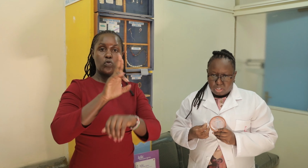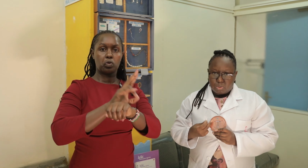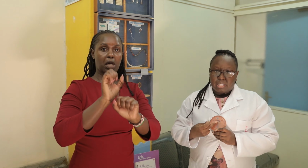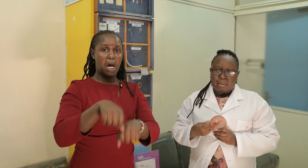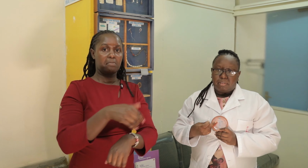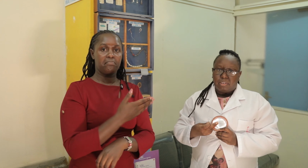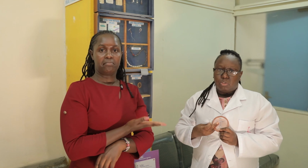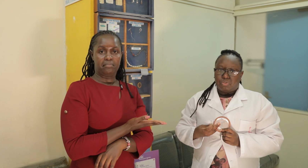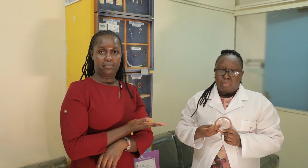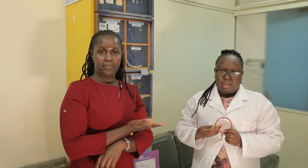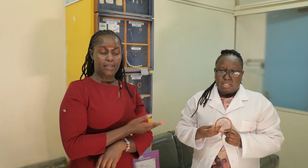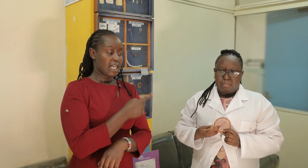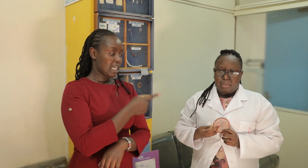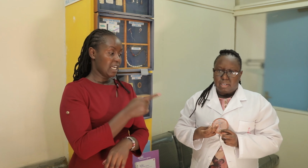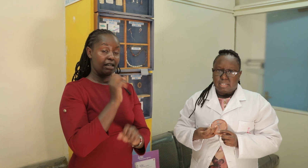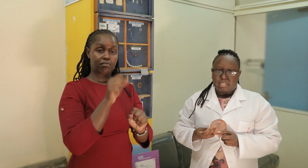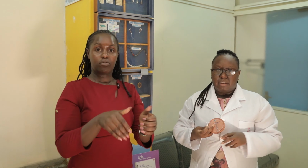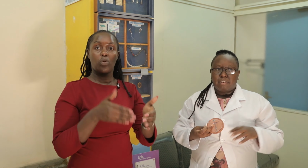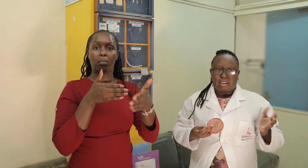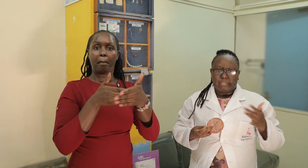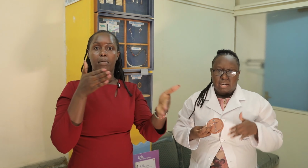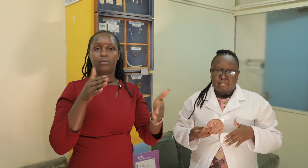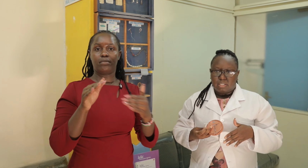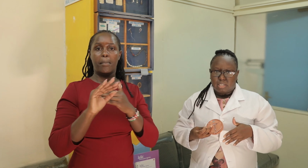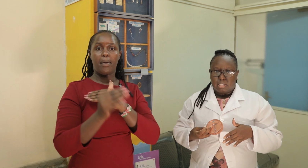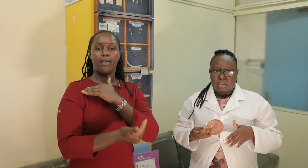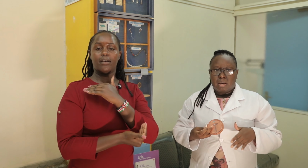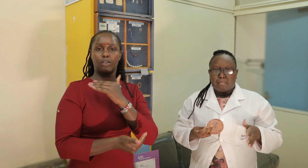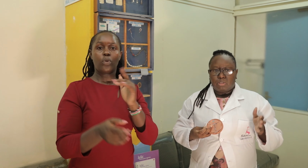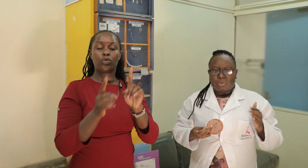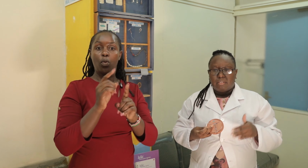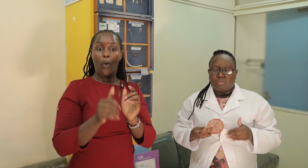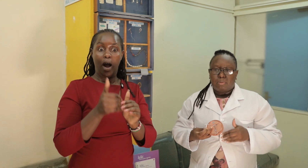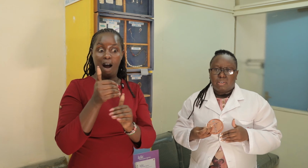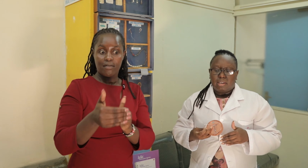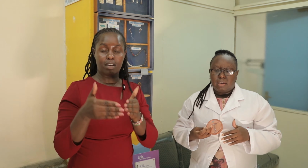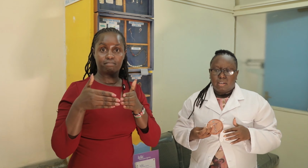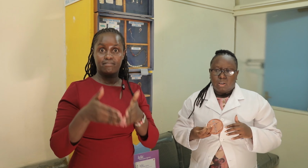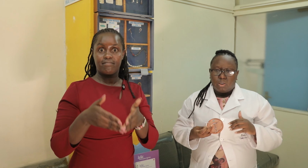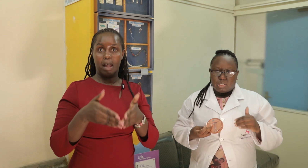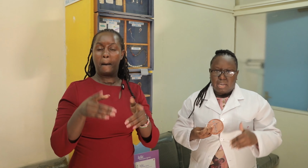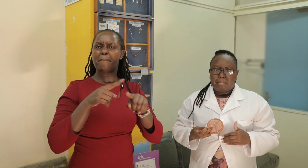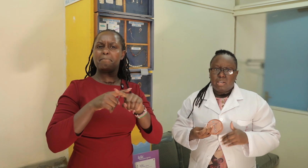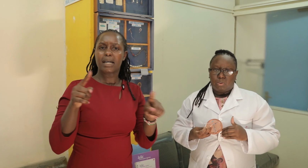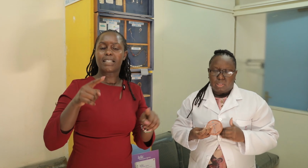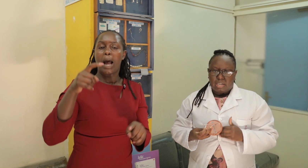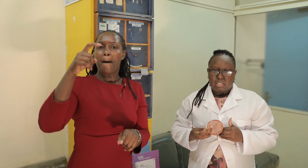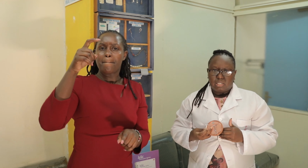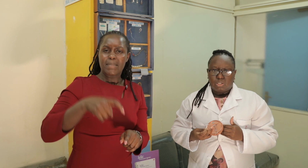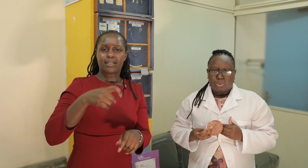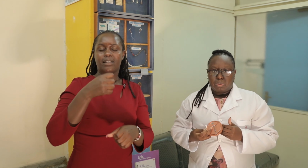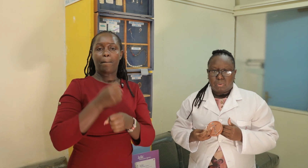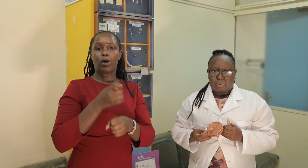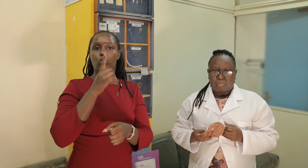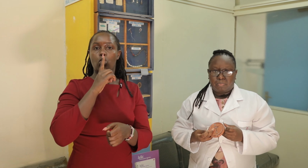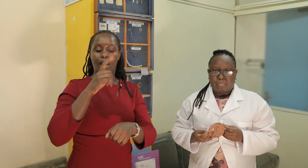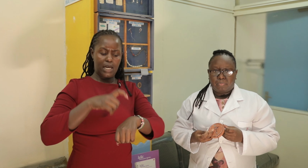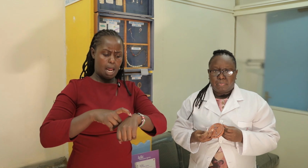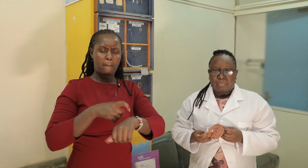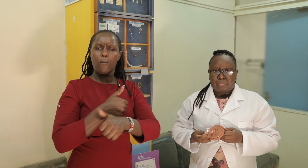So this one can prevent you from getting pregnant even after having sex. But you have to be really timely on that decision.